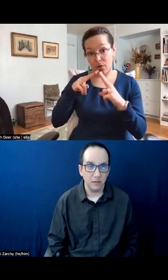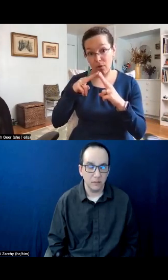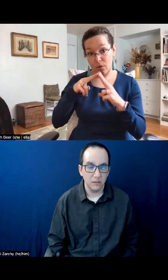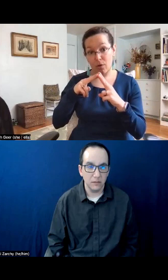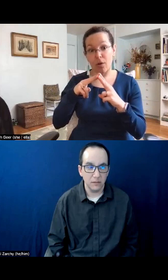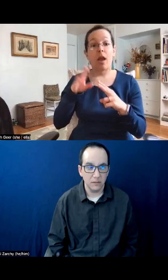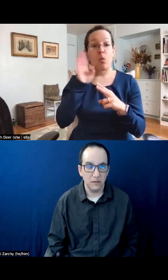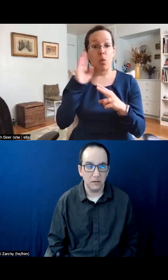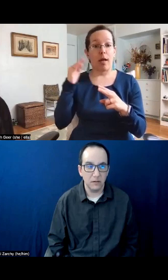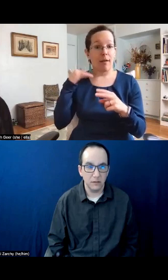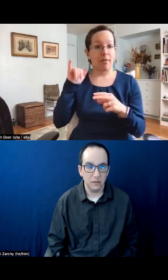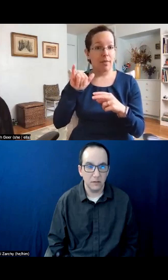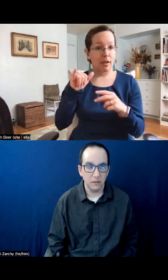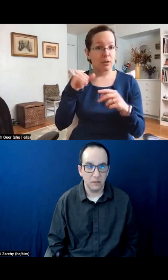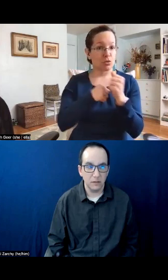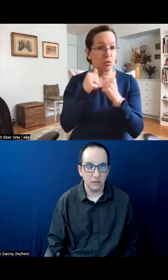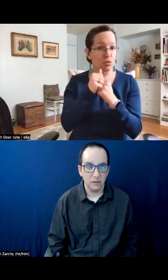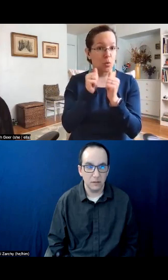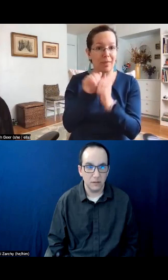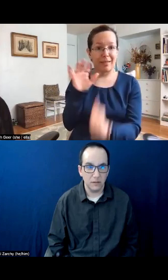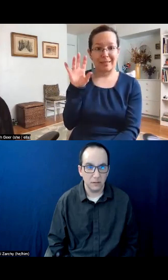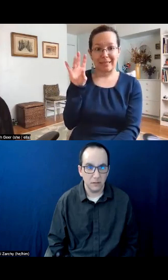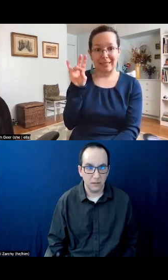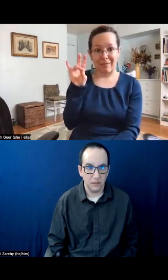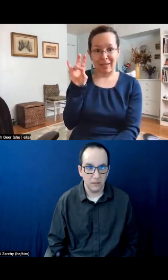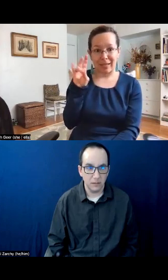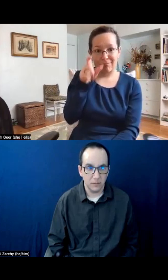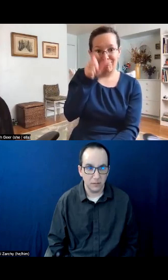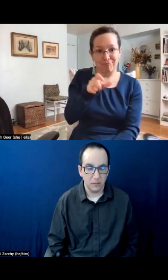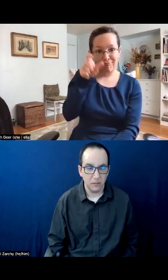And that particular verb happens to have a noun pair.